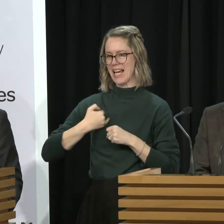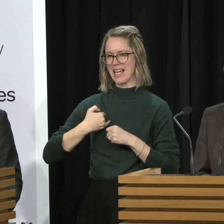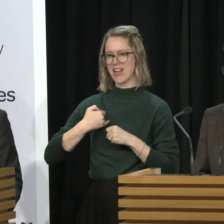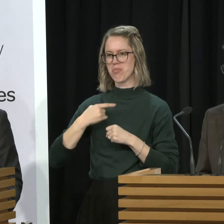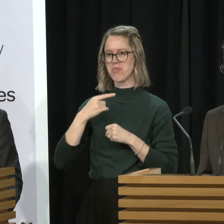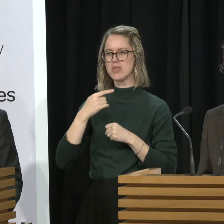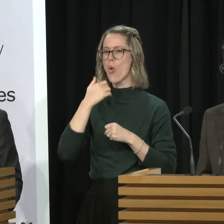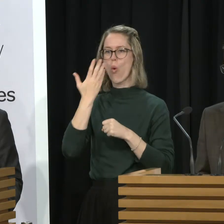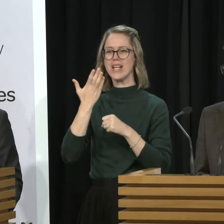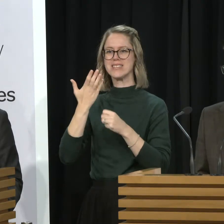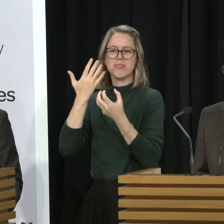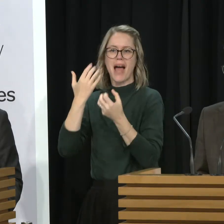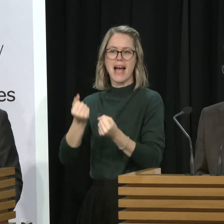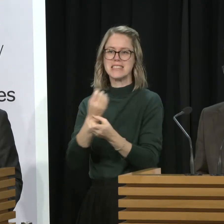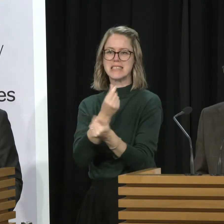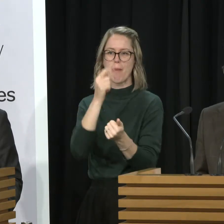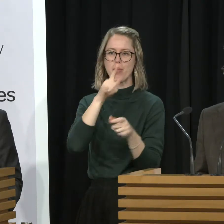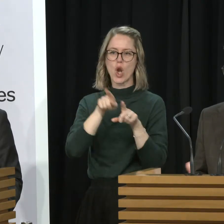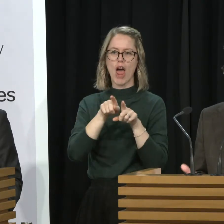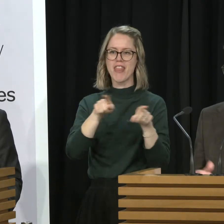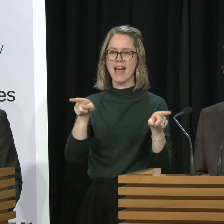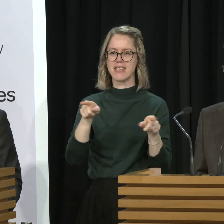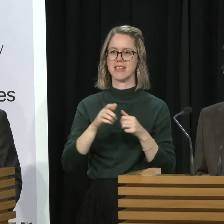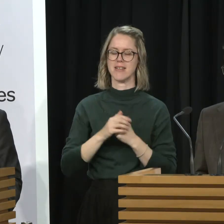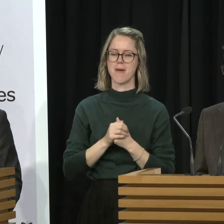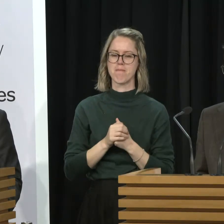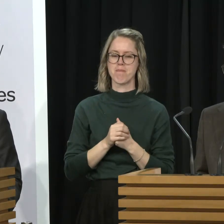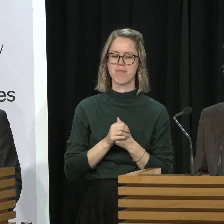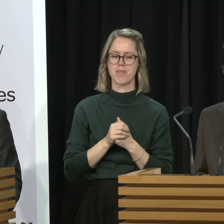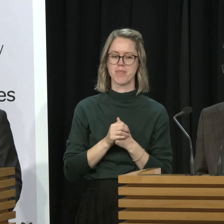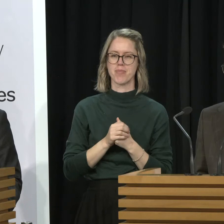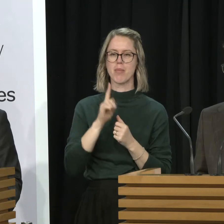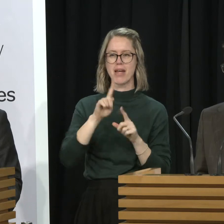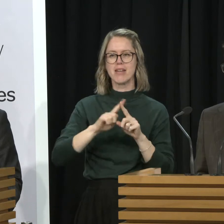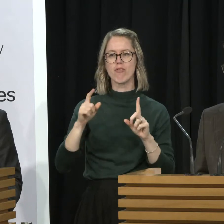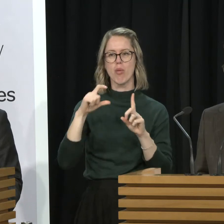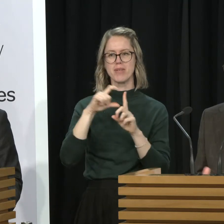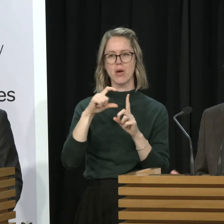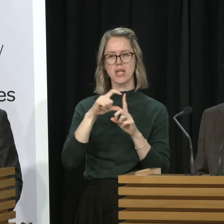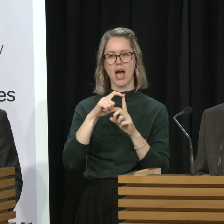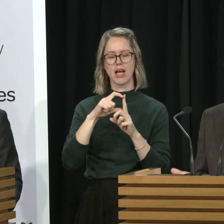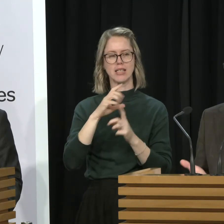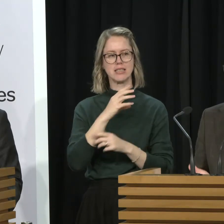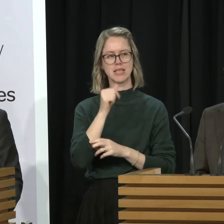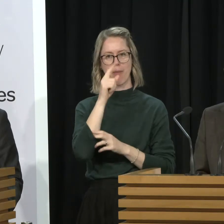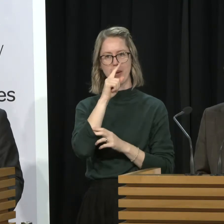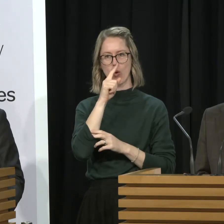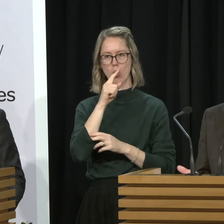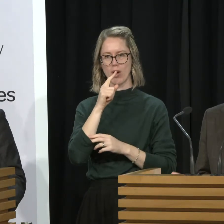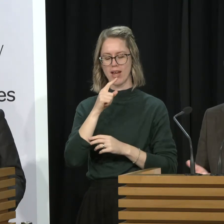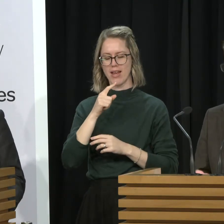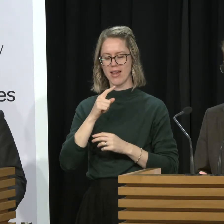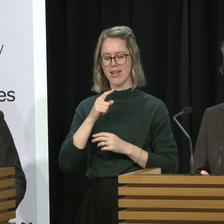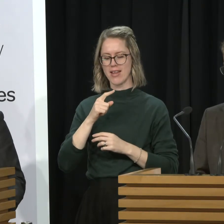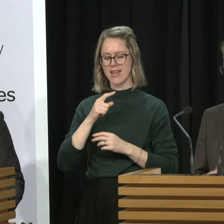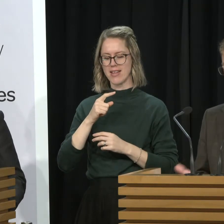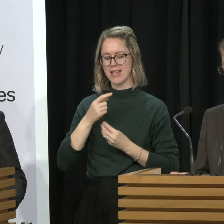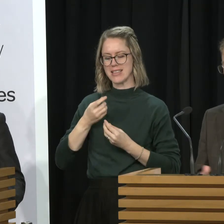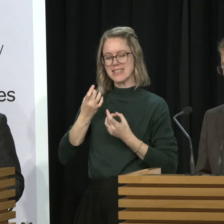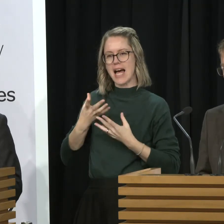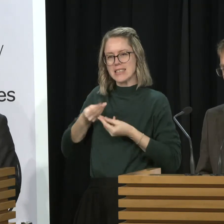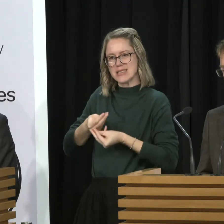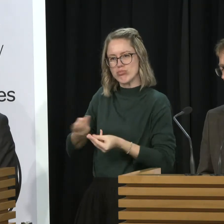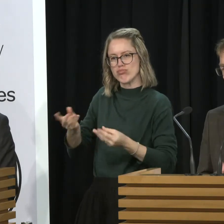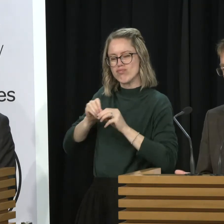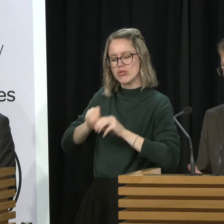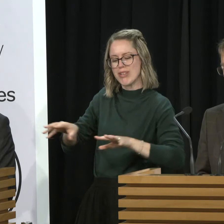the virus appeared. The big difference with the Delta variant is that people seem to be infectious a couple of days sooner than they